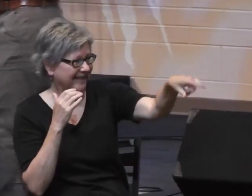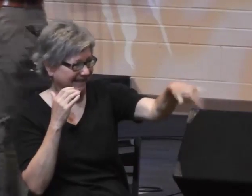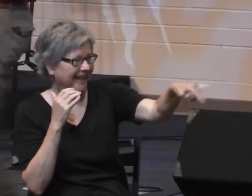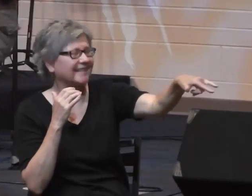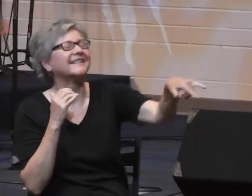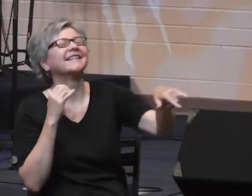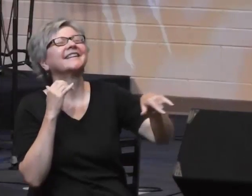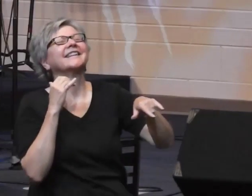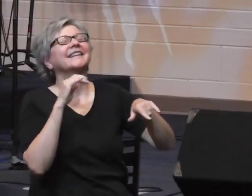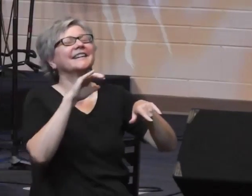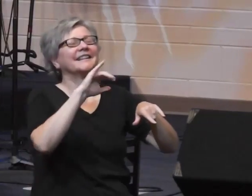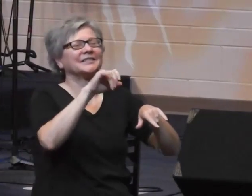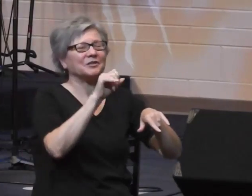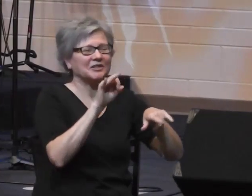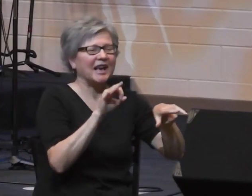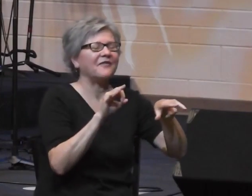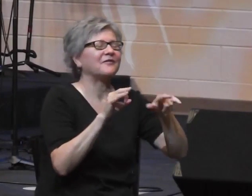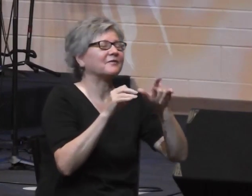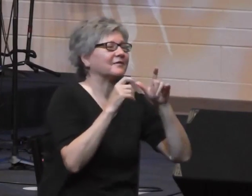man.